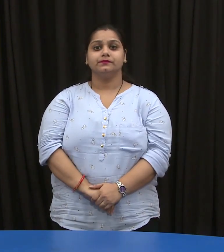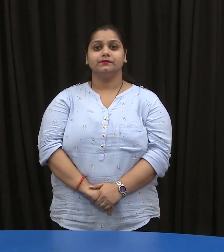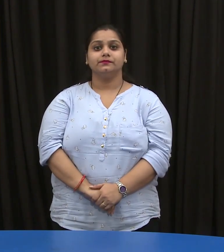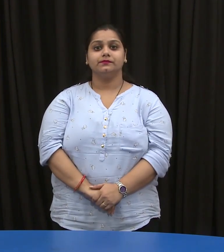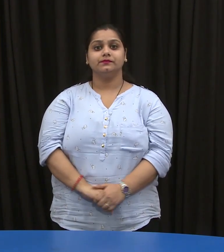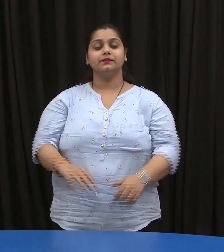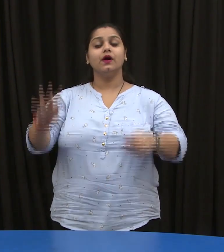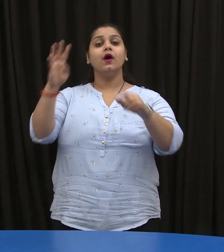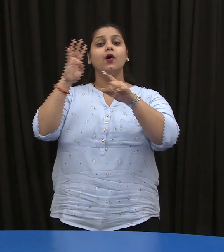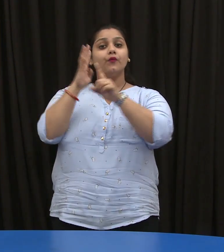Fourth is Option.